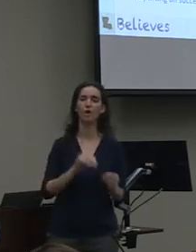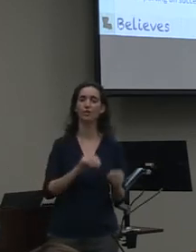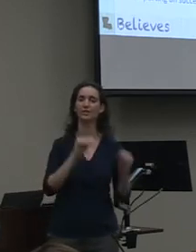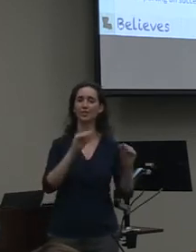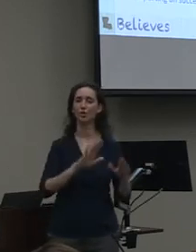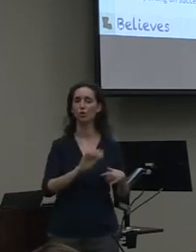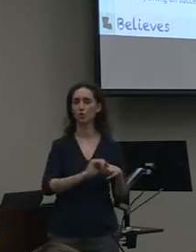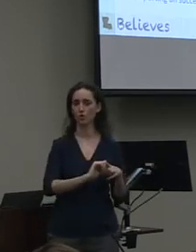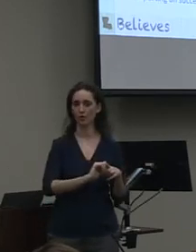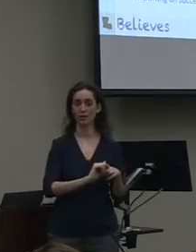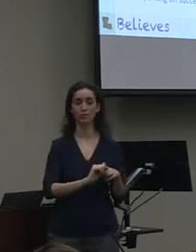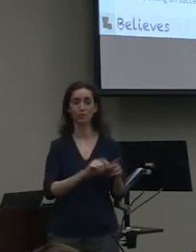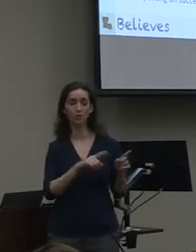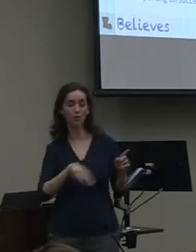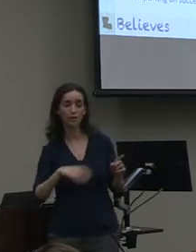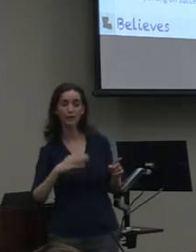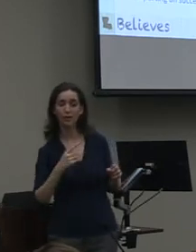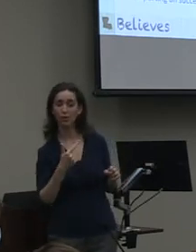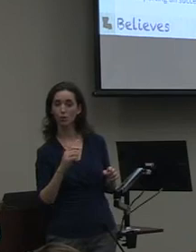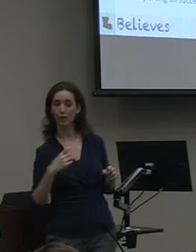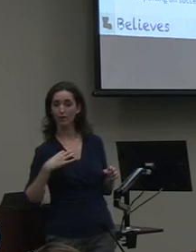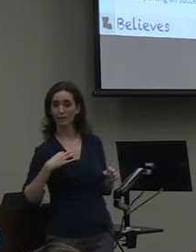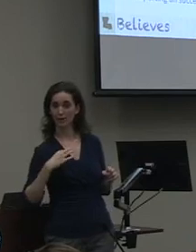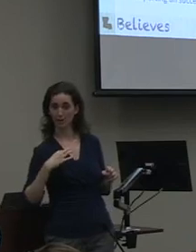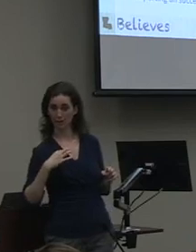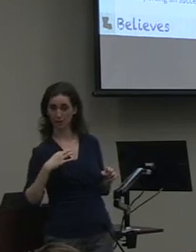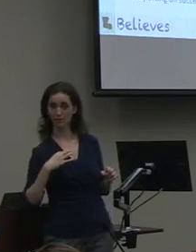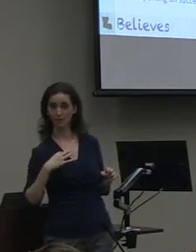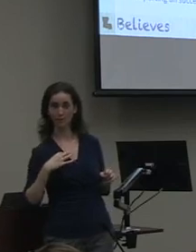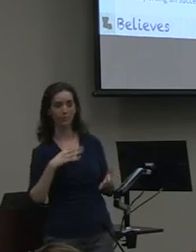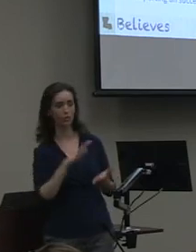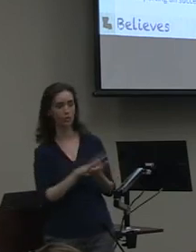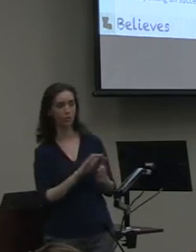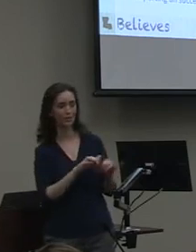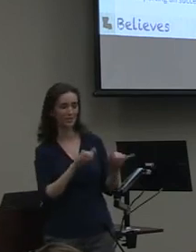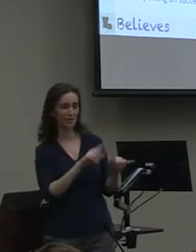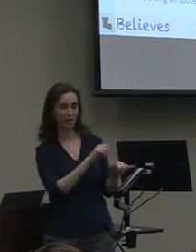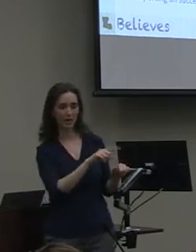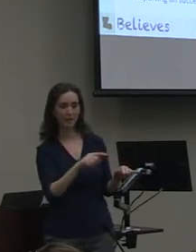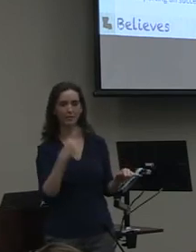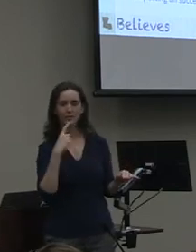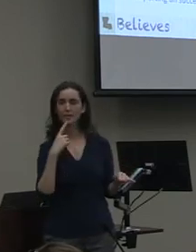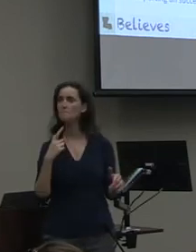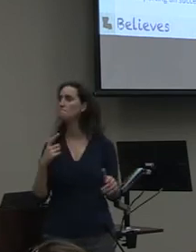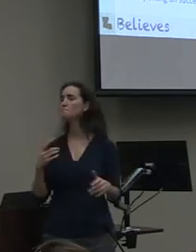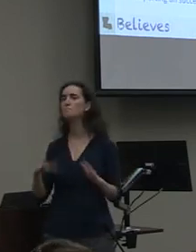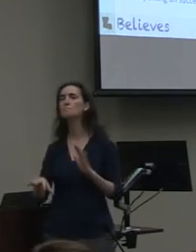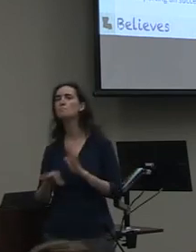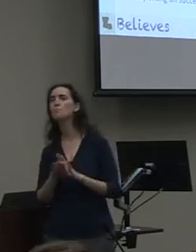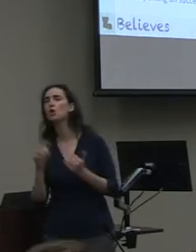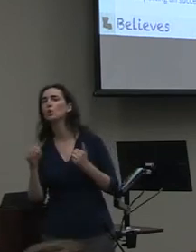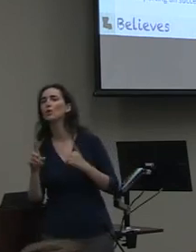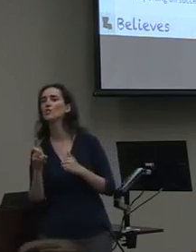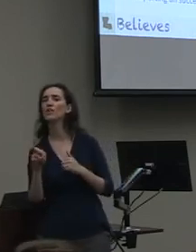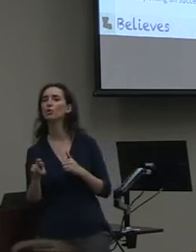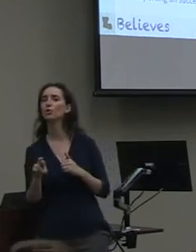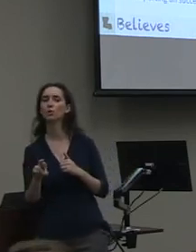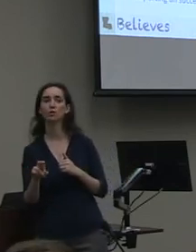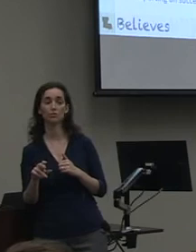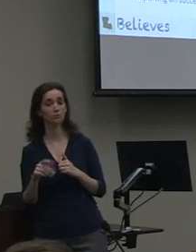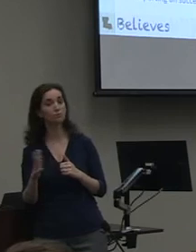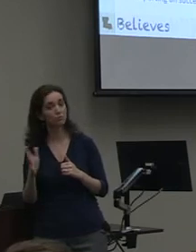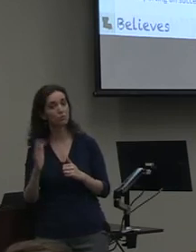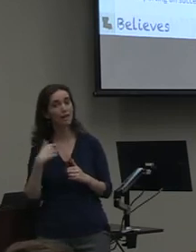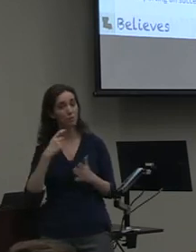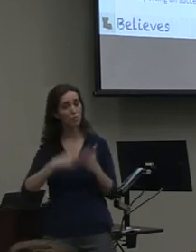through their applications, their grant applications, school systems are able to say what vendor they're selecting. There are some price